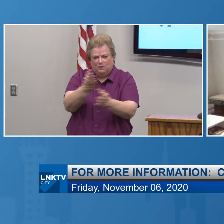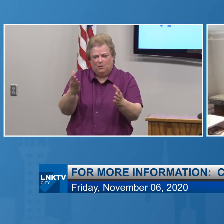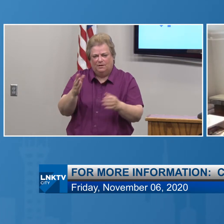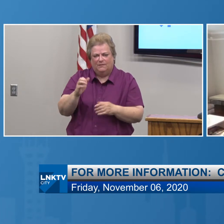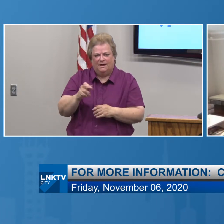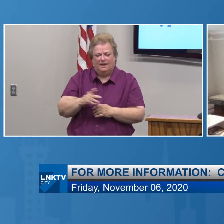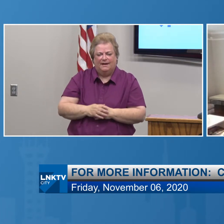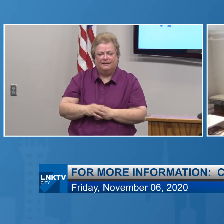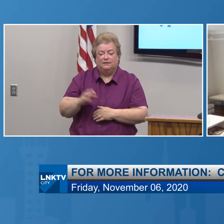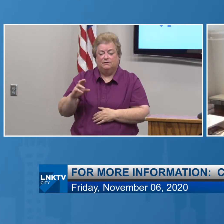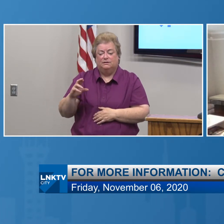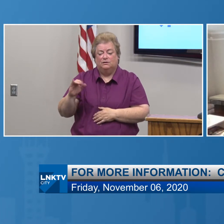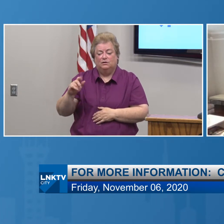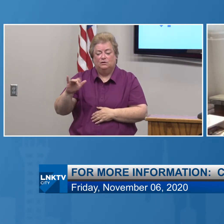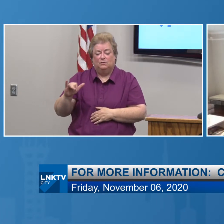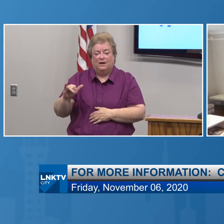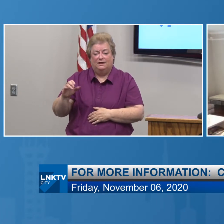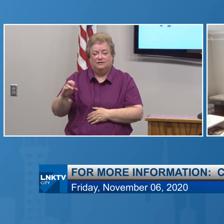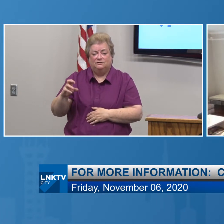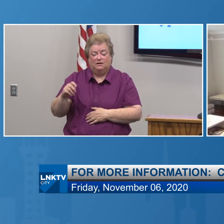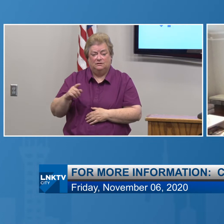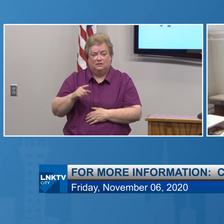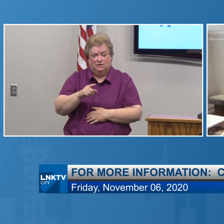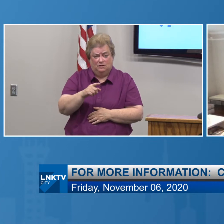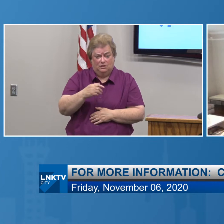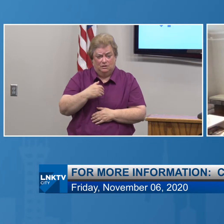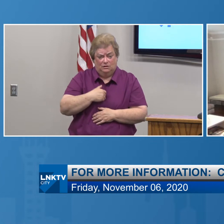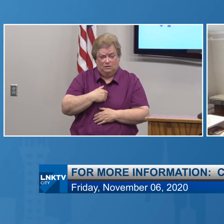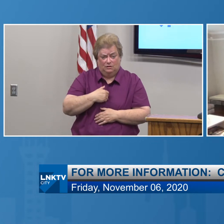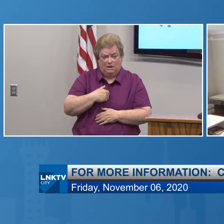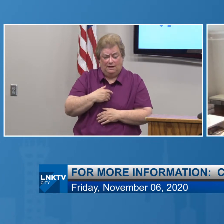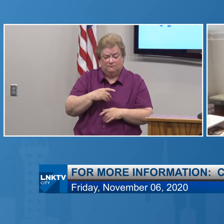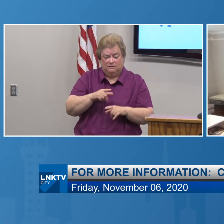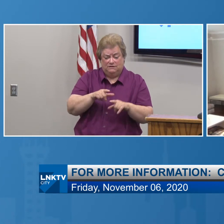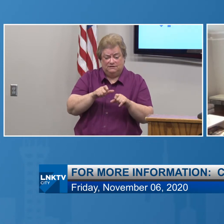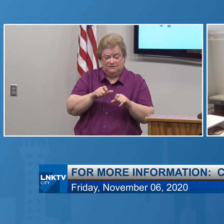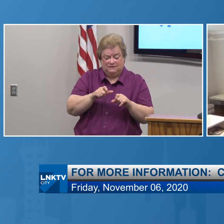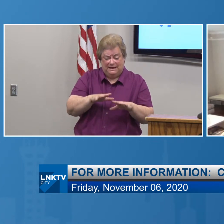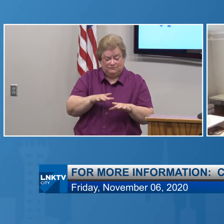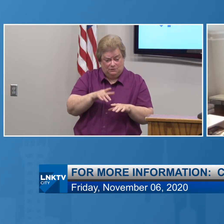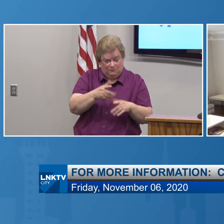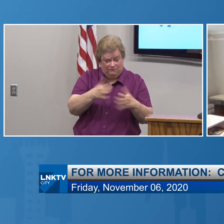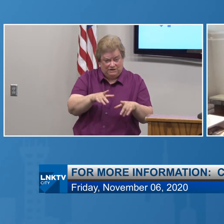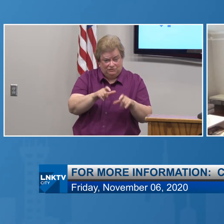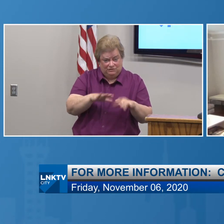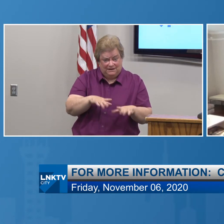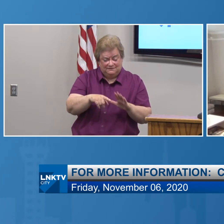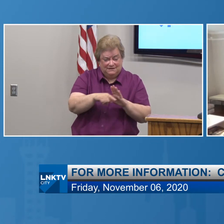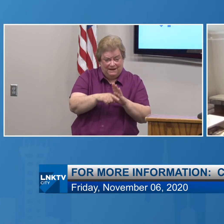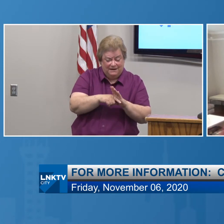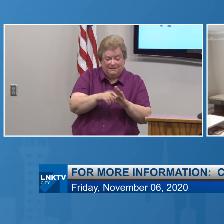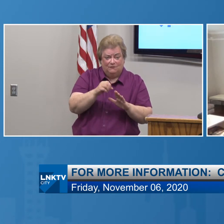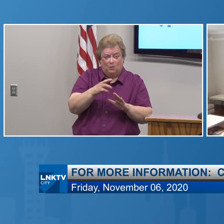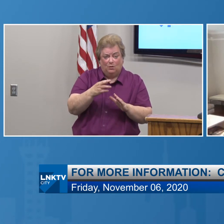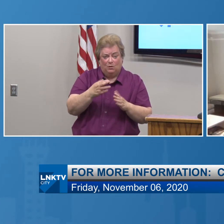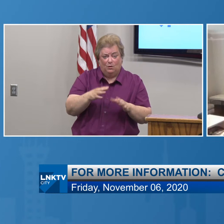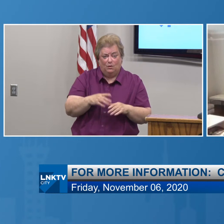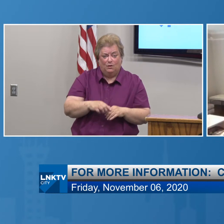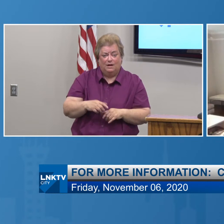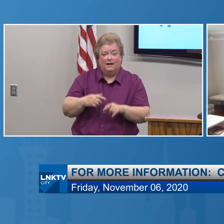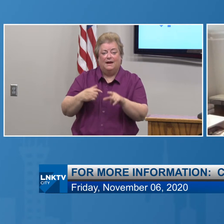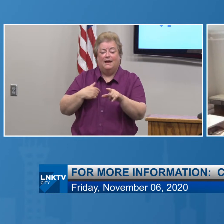And then do you have a test, your own COVID test pending, or have you tested negative? I am just